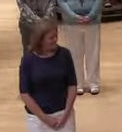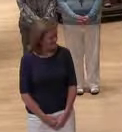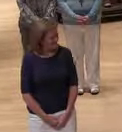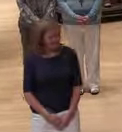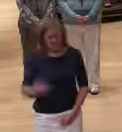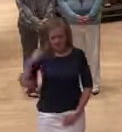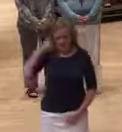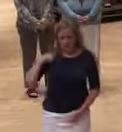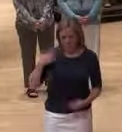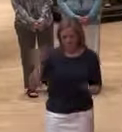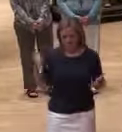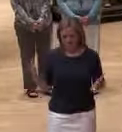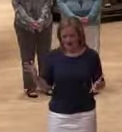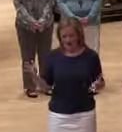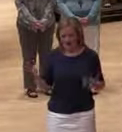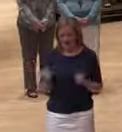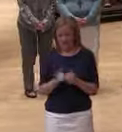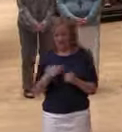thought I was done.